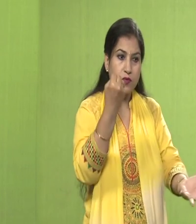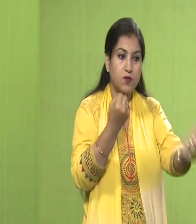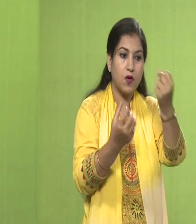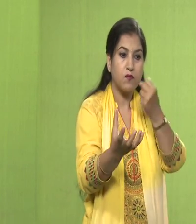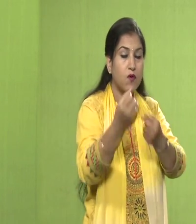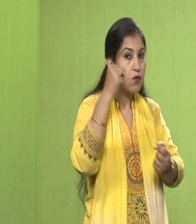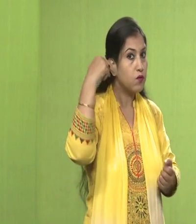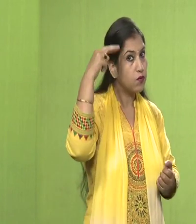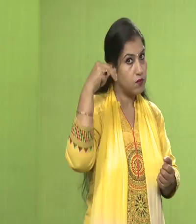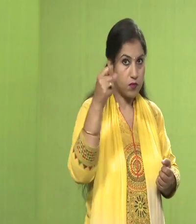behind these discoveries.